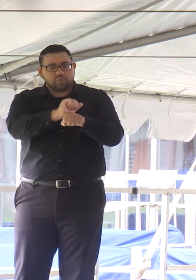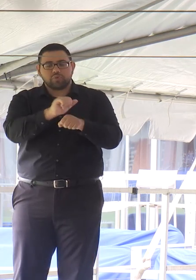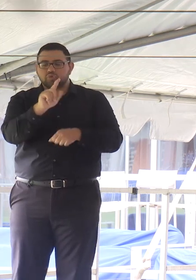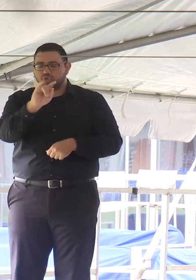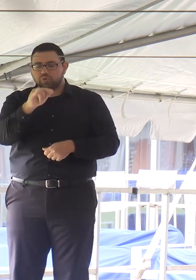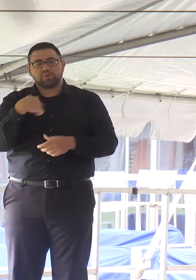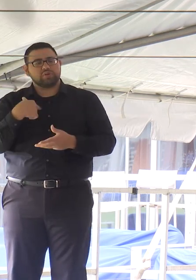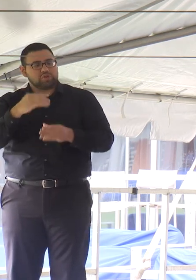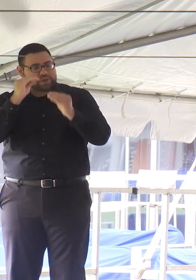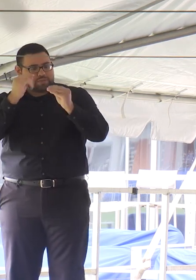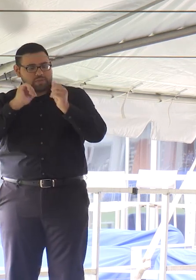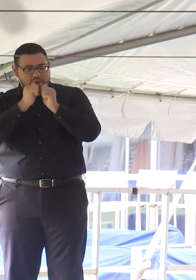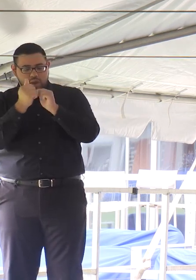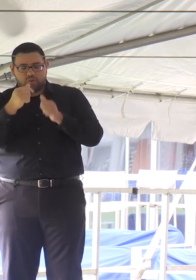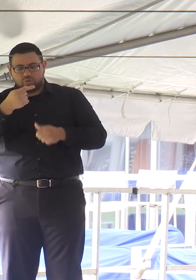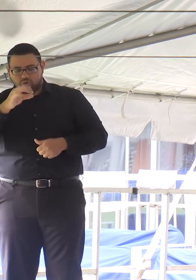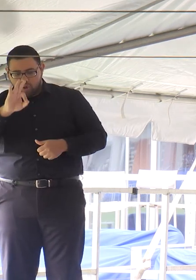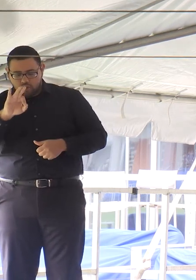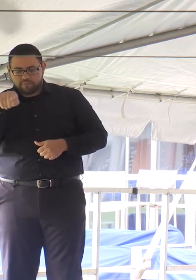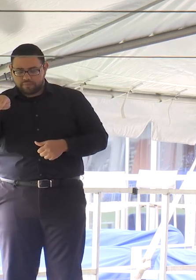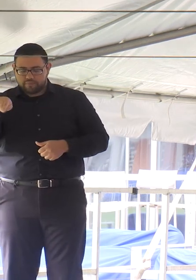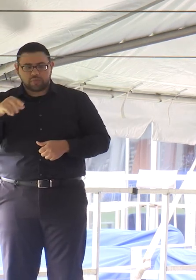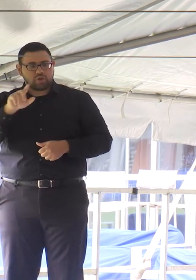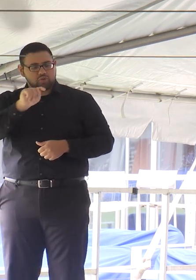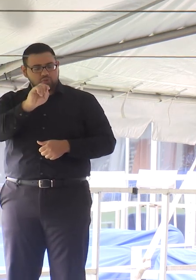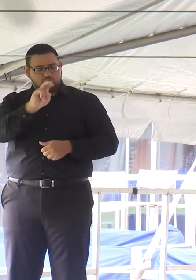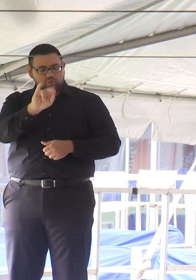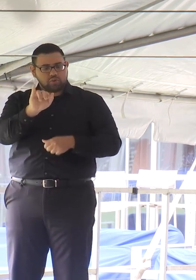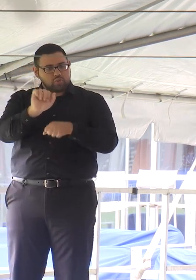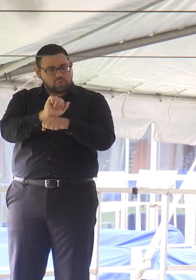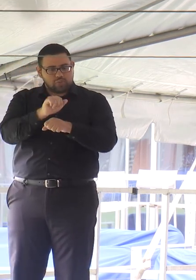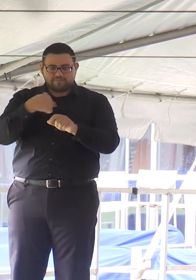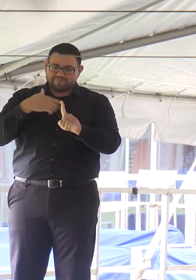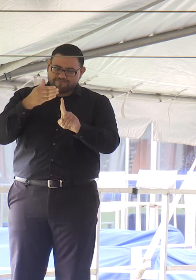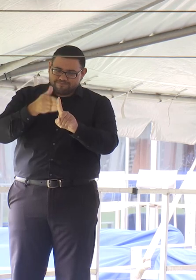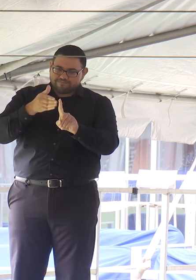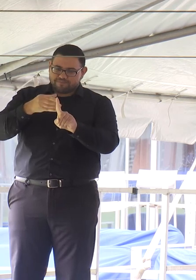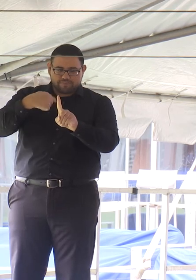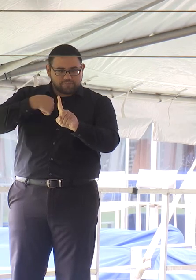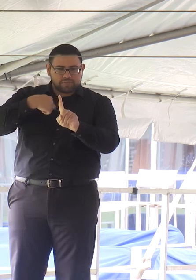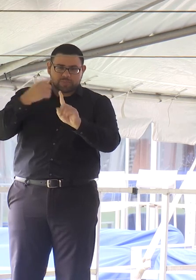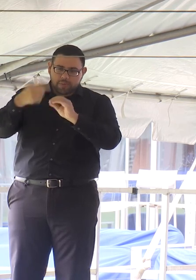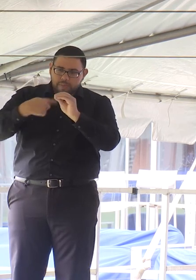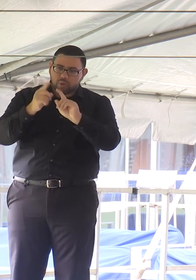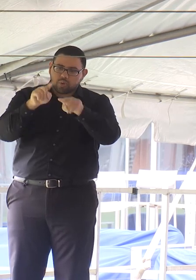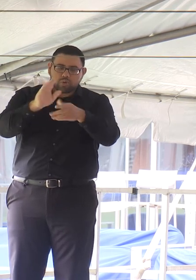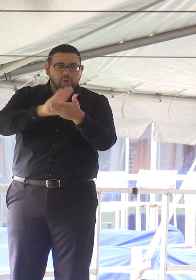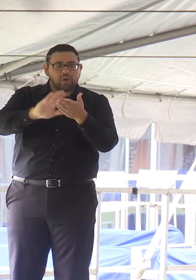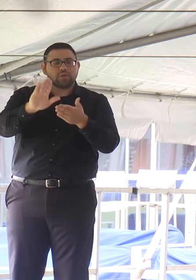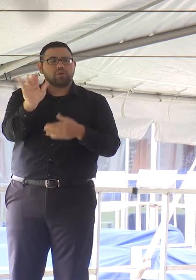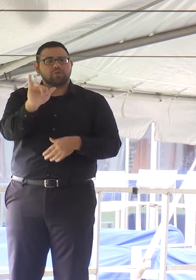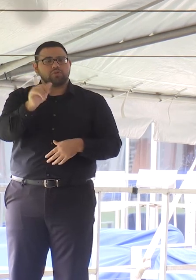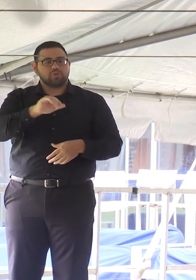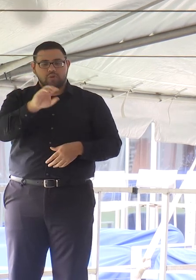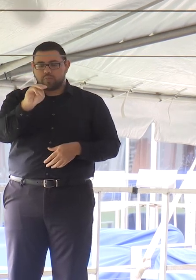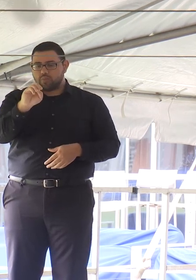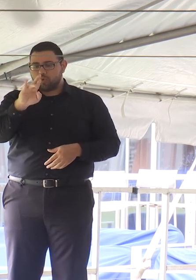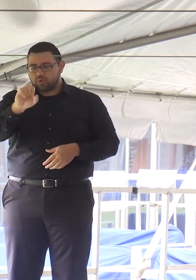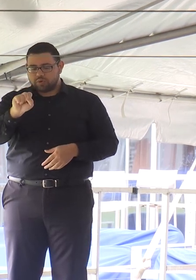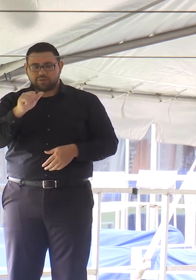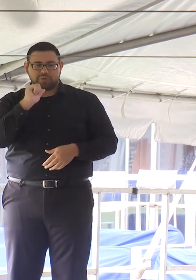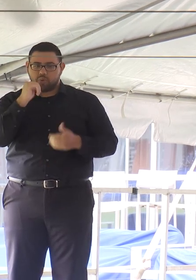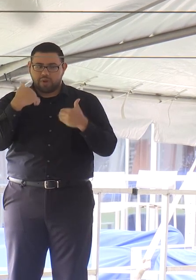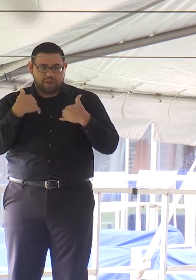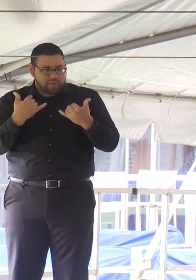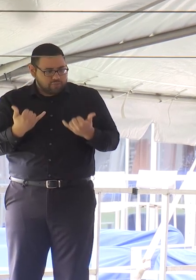would give me golf lessons. And Tony worked on me and worked on me about going to college, and so did Mr. Morris. You don't have